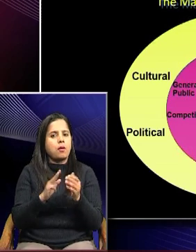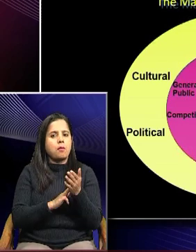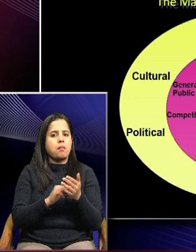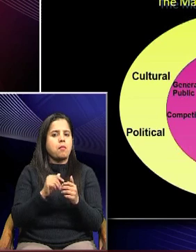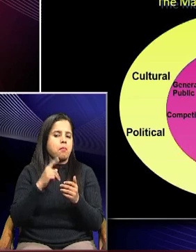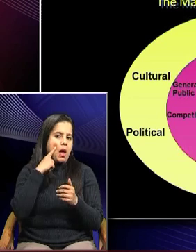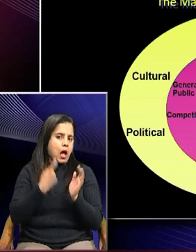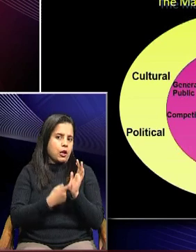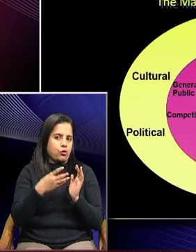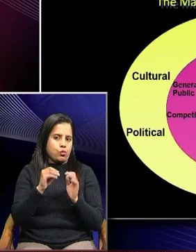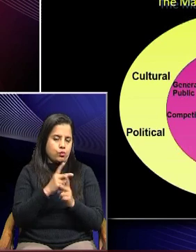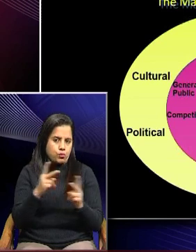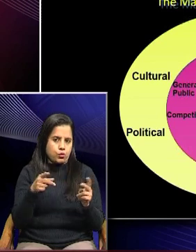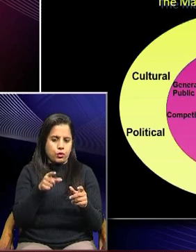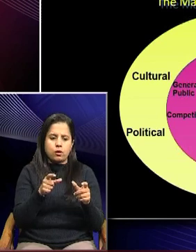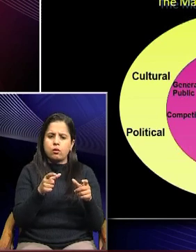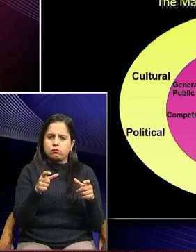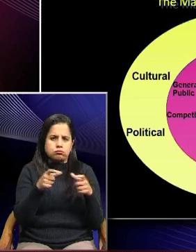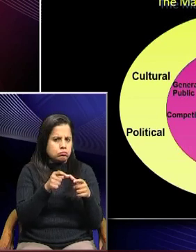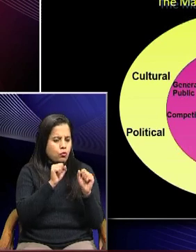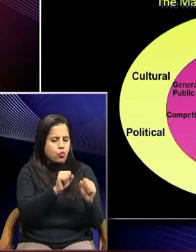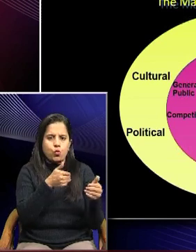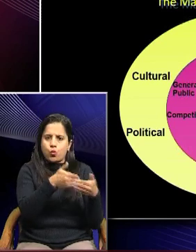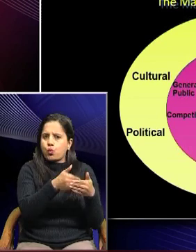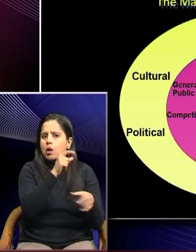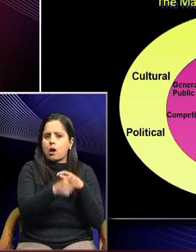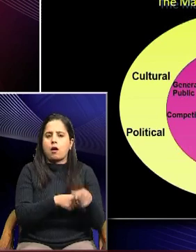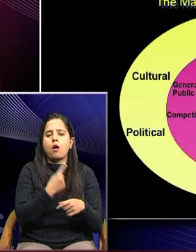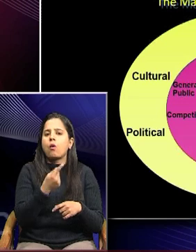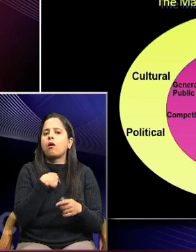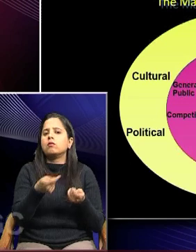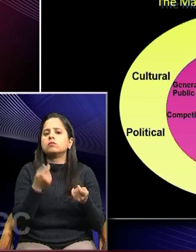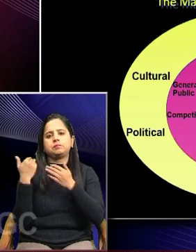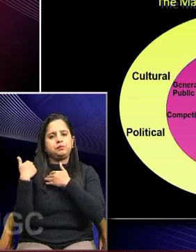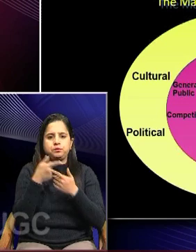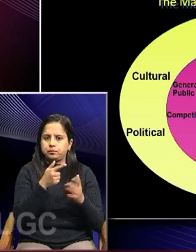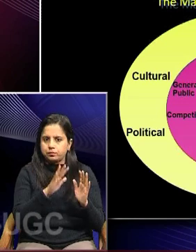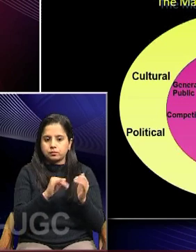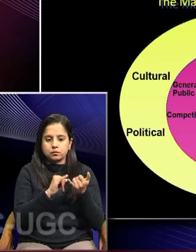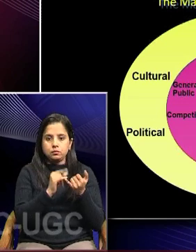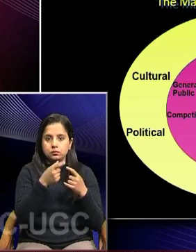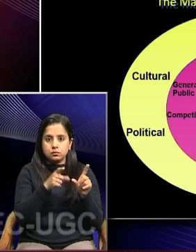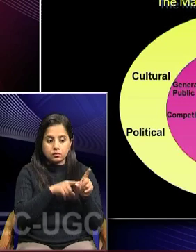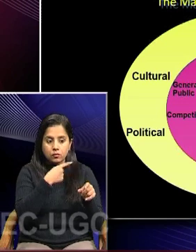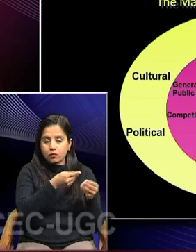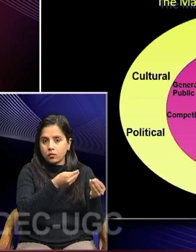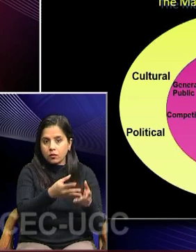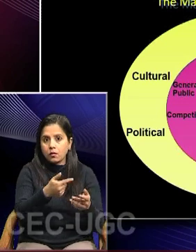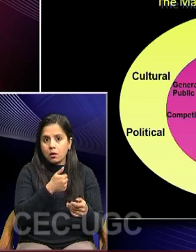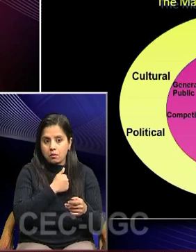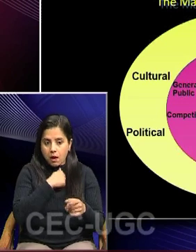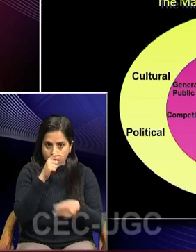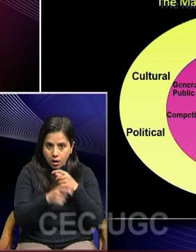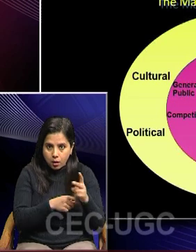microeconomic environment. They are specific to my company. So, I would only be dealing with that supplier who deals with my specific industry,